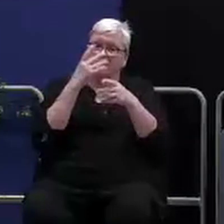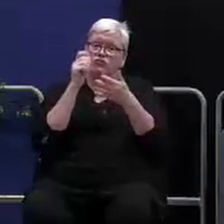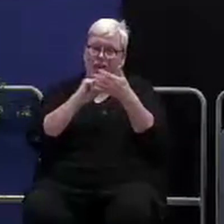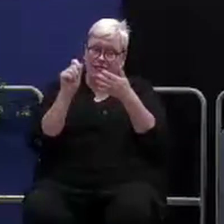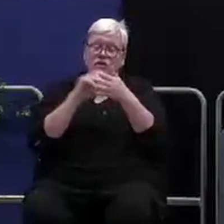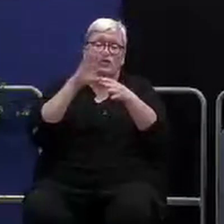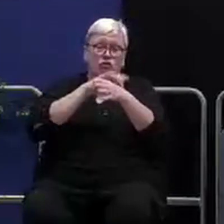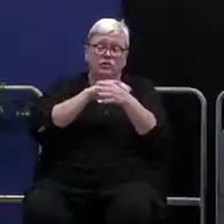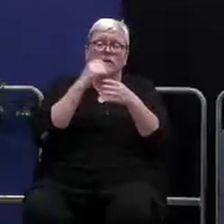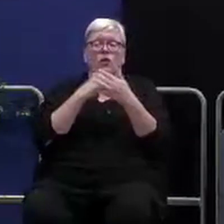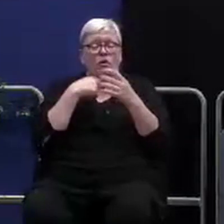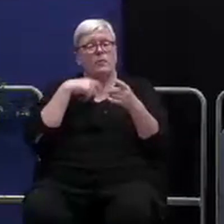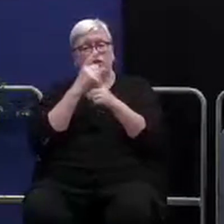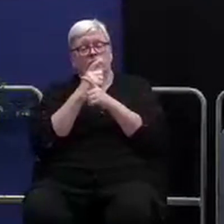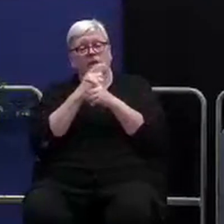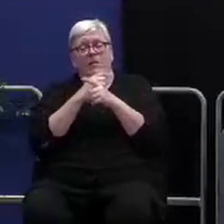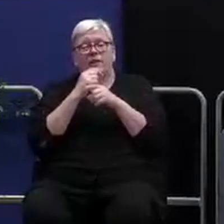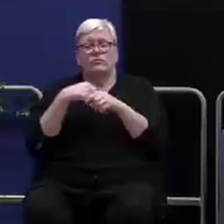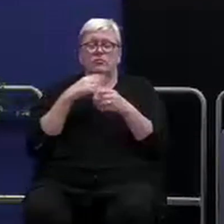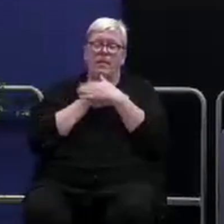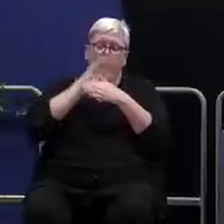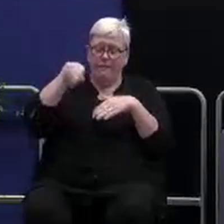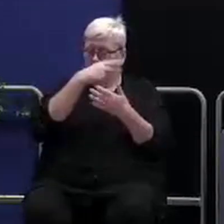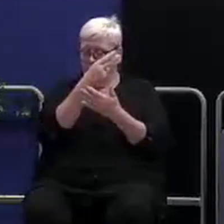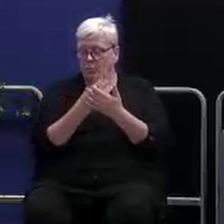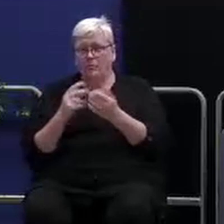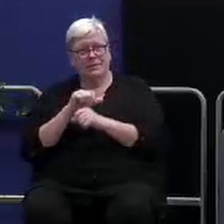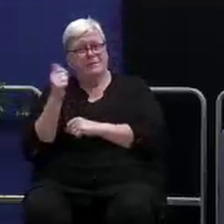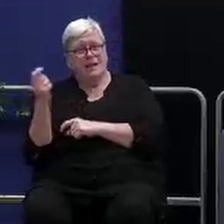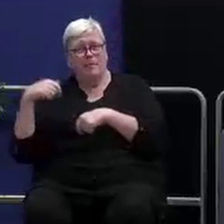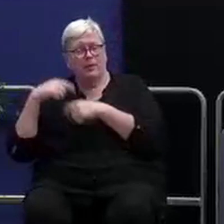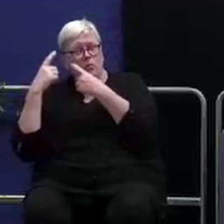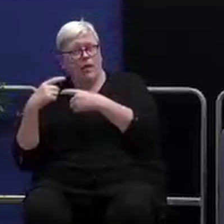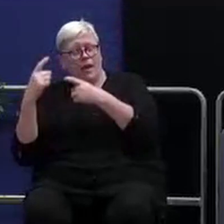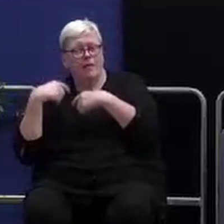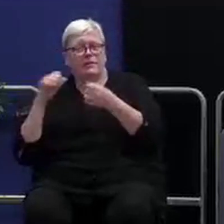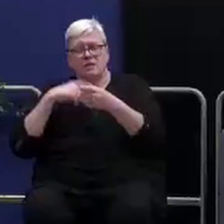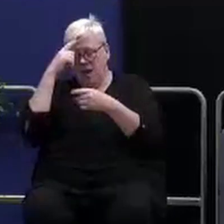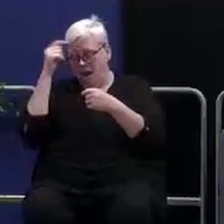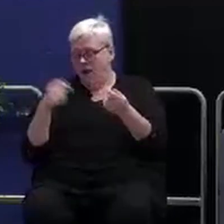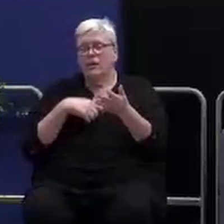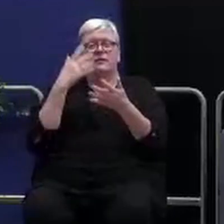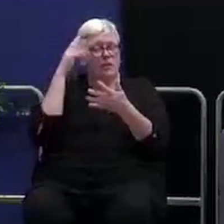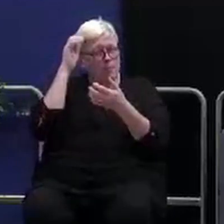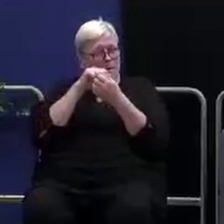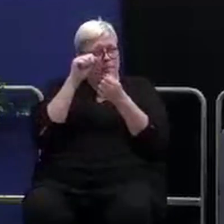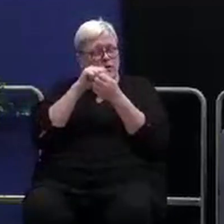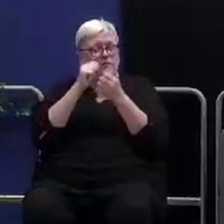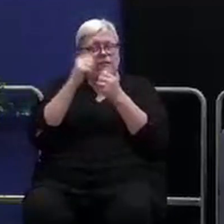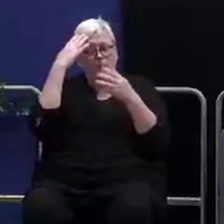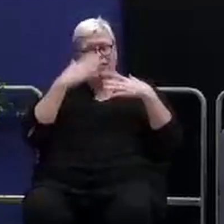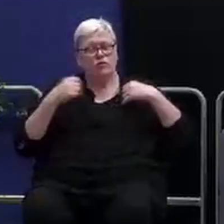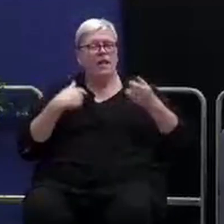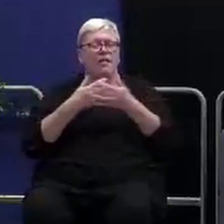about her forthcoming memoir, Love Laid Down Beside Me and We Wept, a raw account of love and mental health crisis. So welcome to you